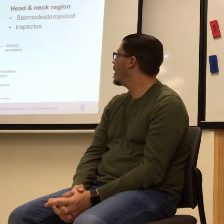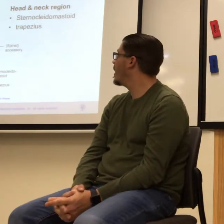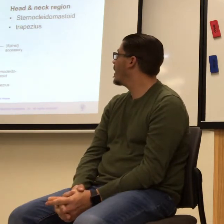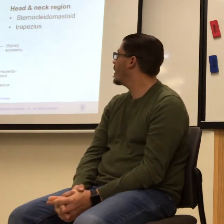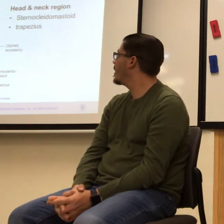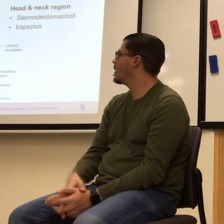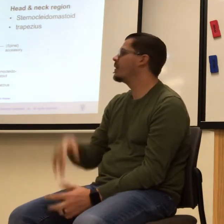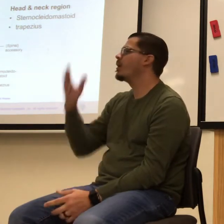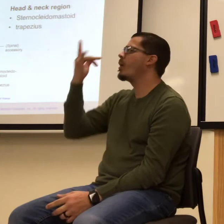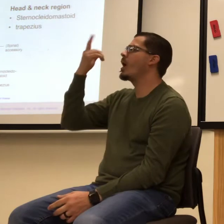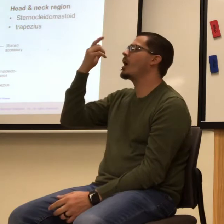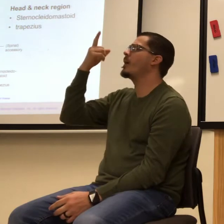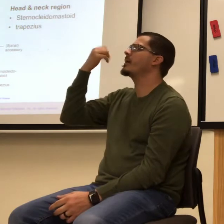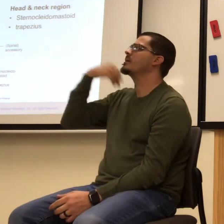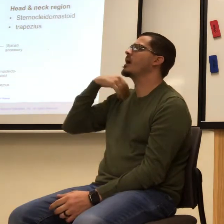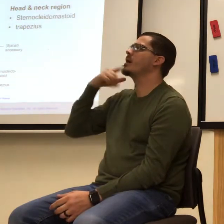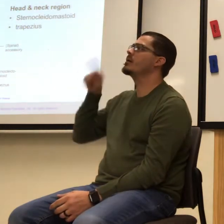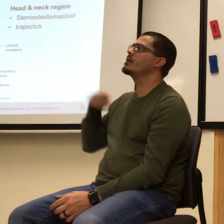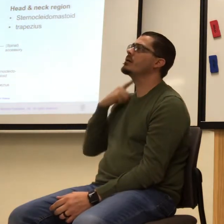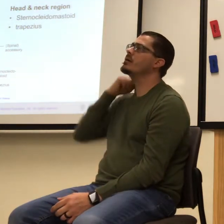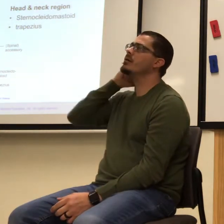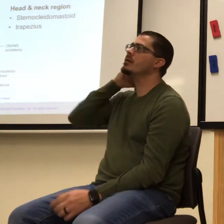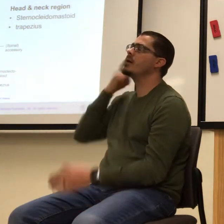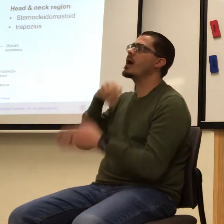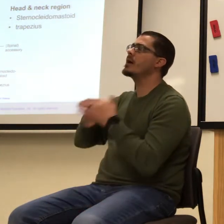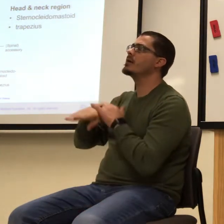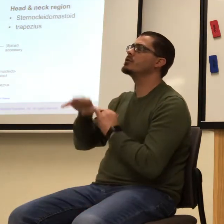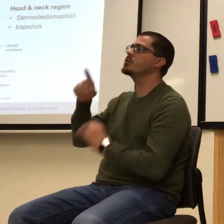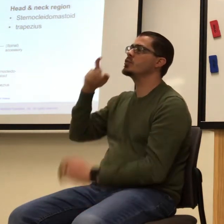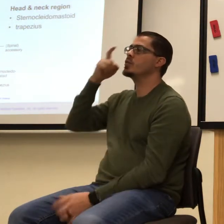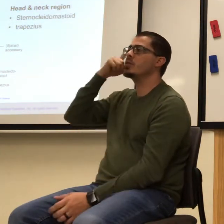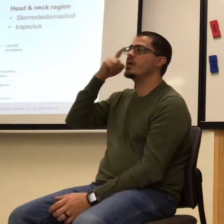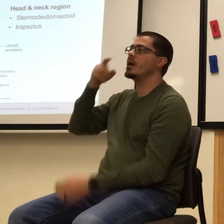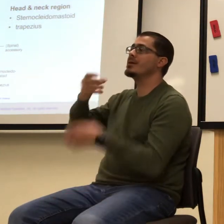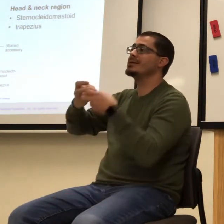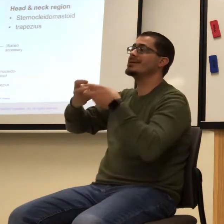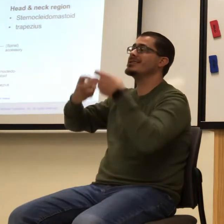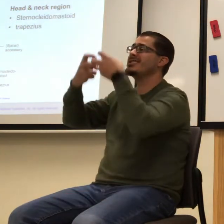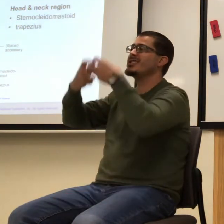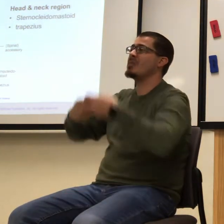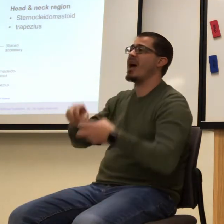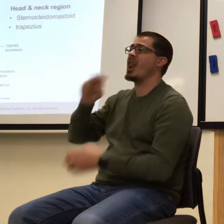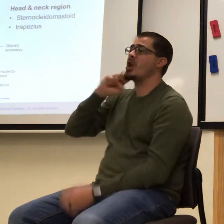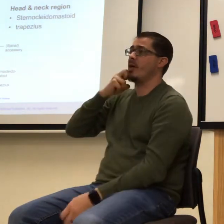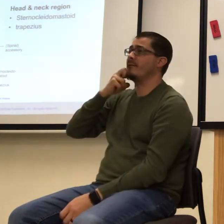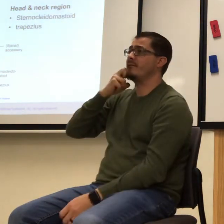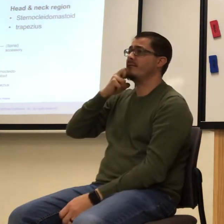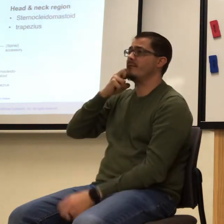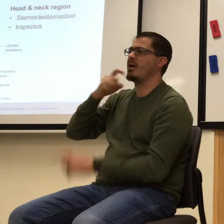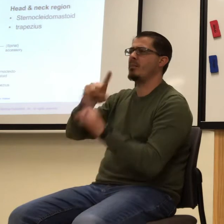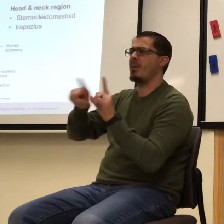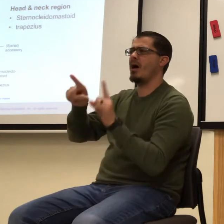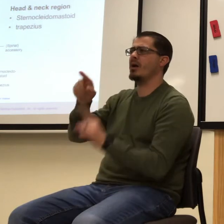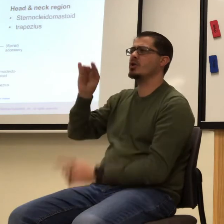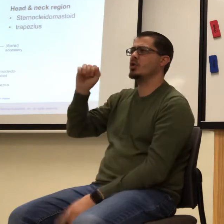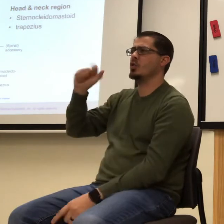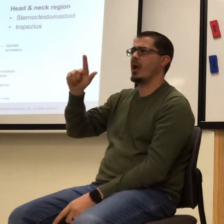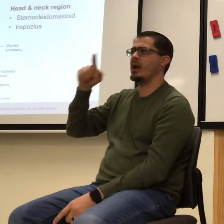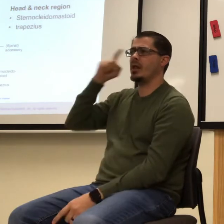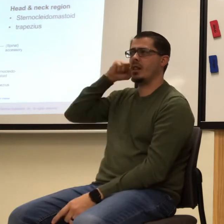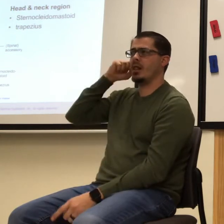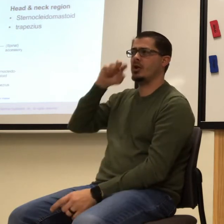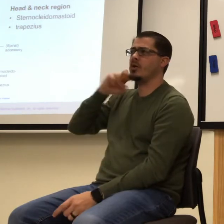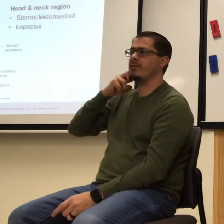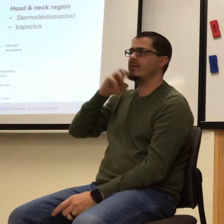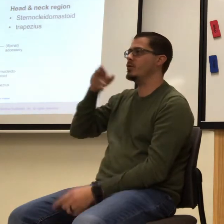Because it has access to spinal nerves. It's a cranial nerve that has access to spinal nerves, so hence the name spinal accessory nerve.